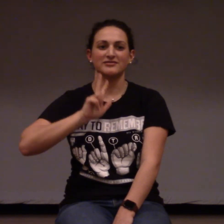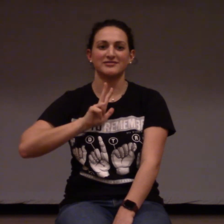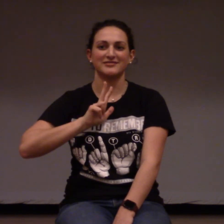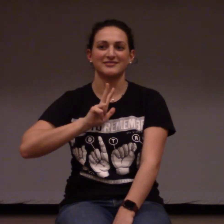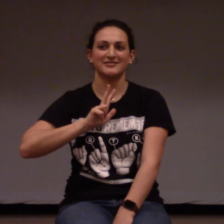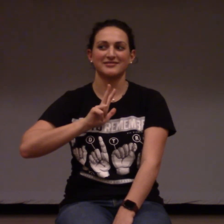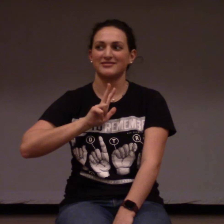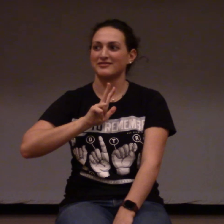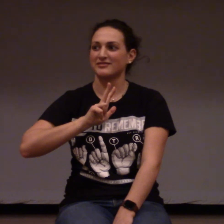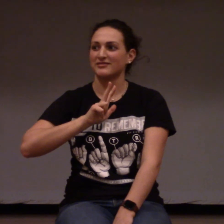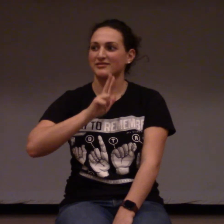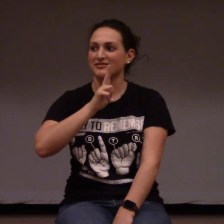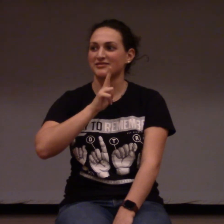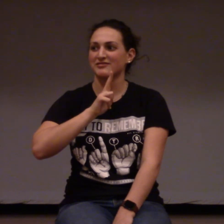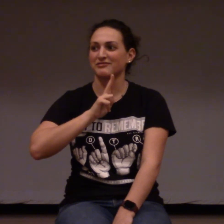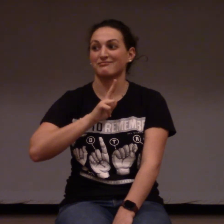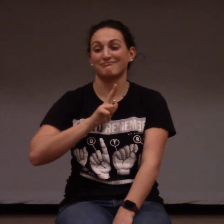What about octuplets?